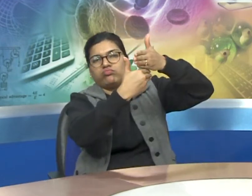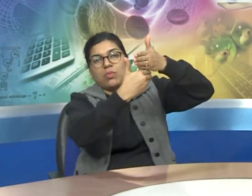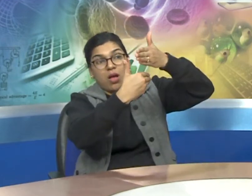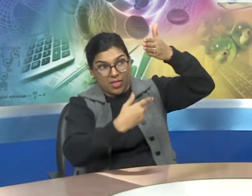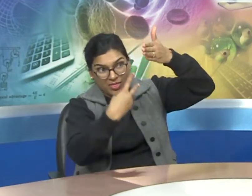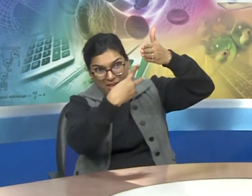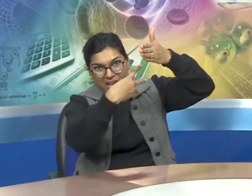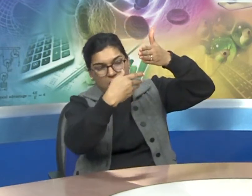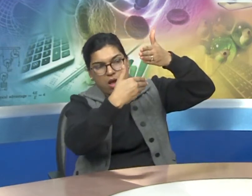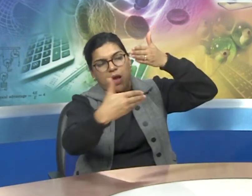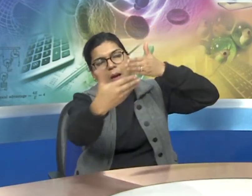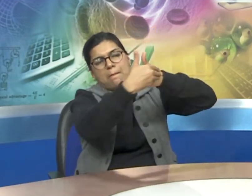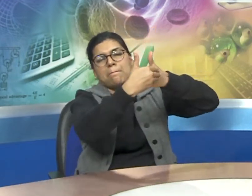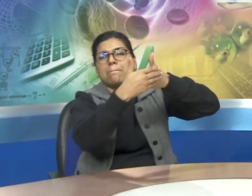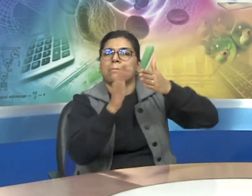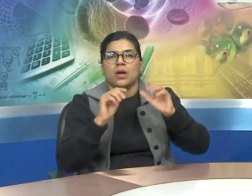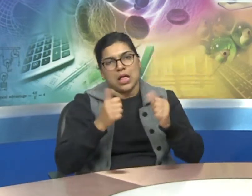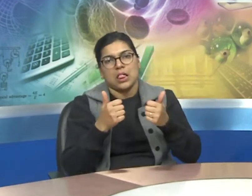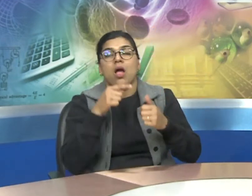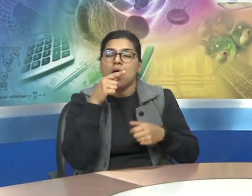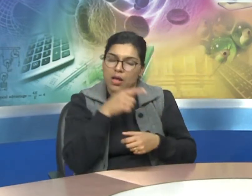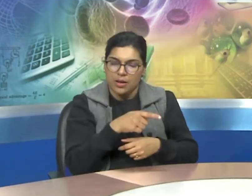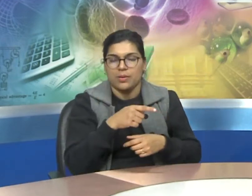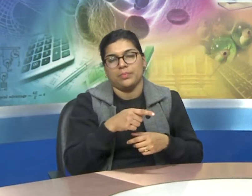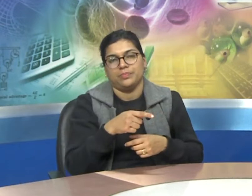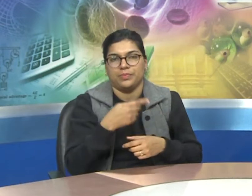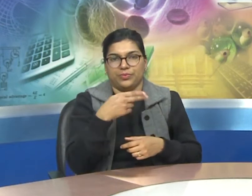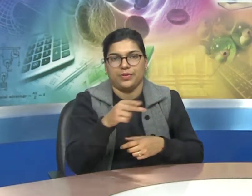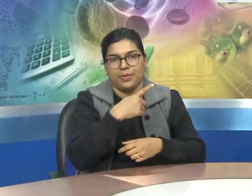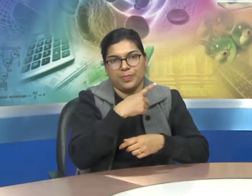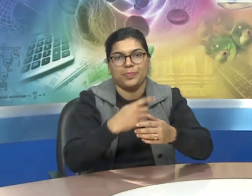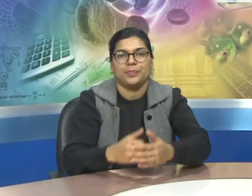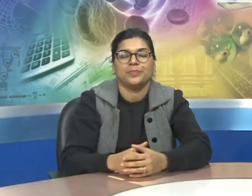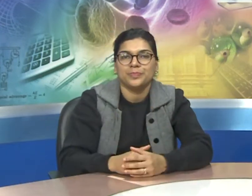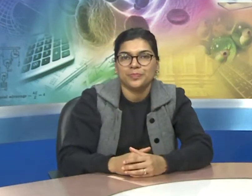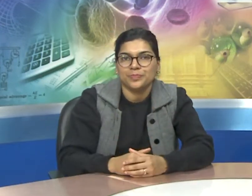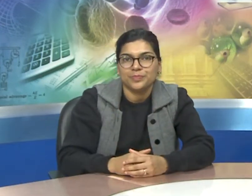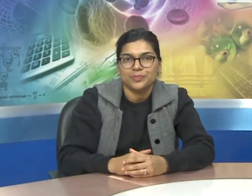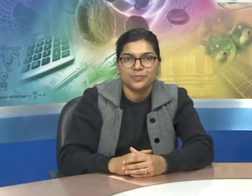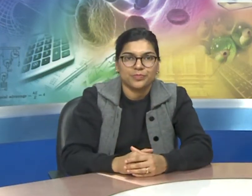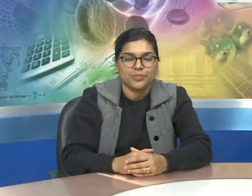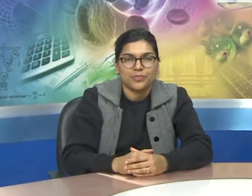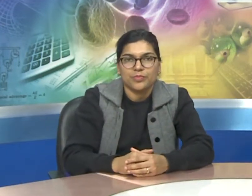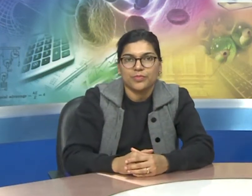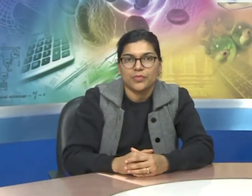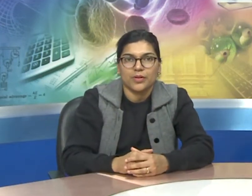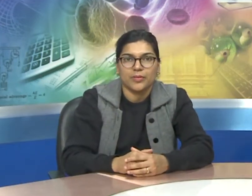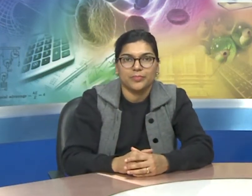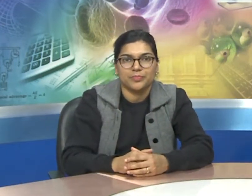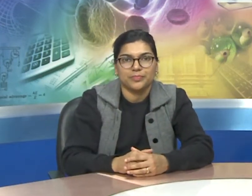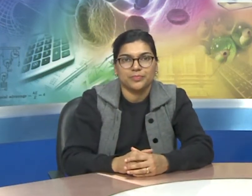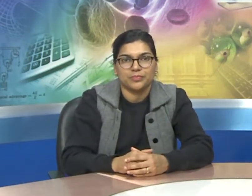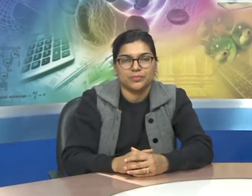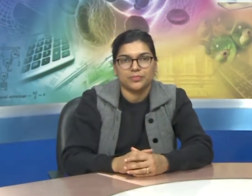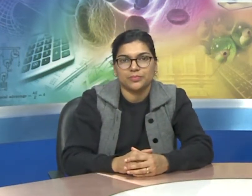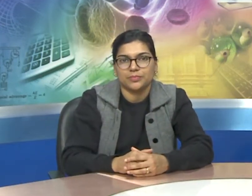Hide is kind of secret which is not shown to the other, that is hidden.